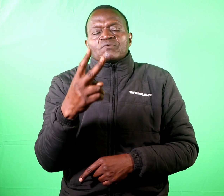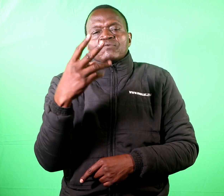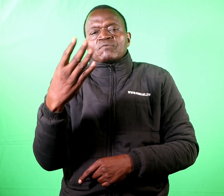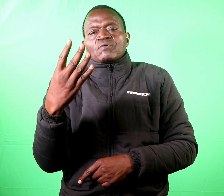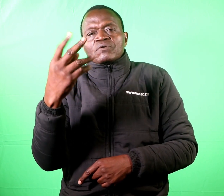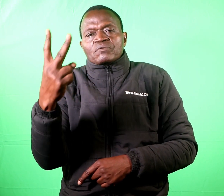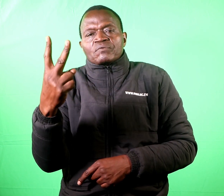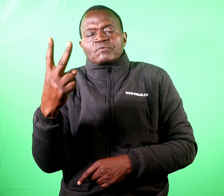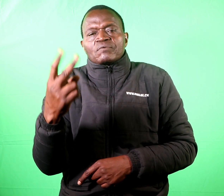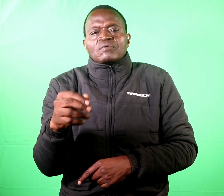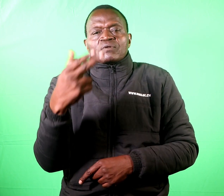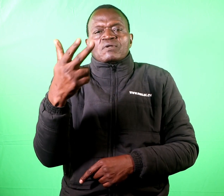242